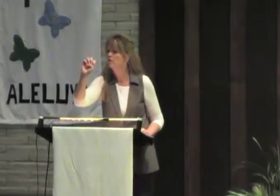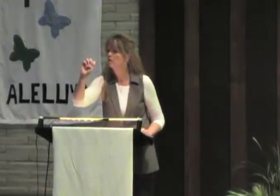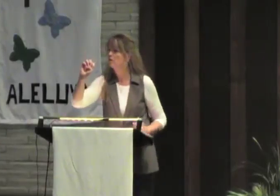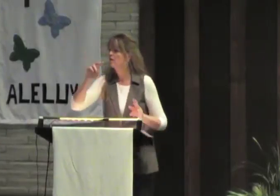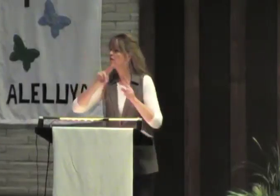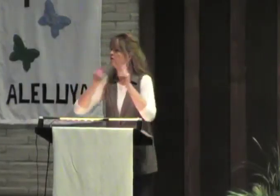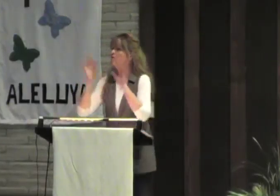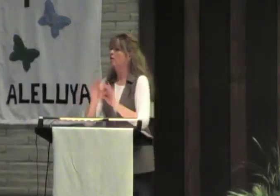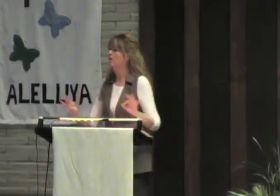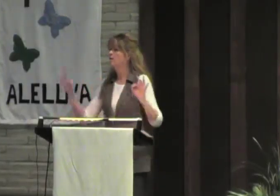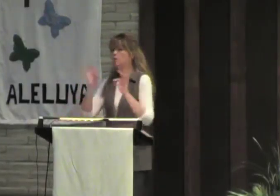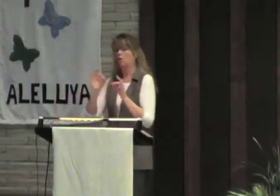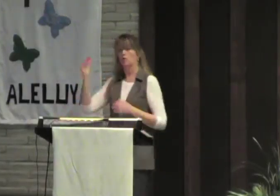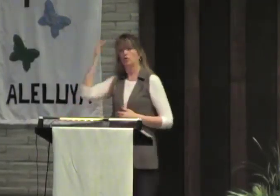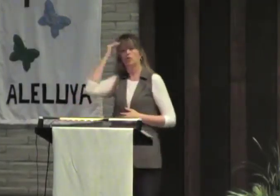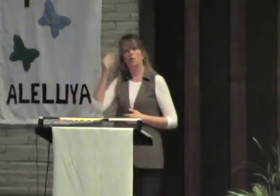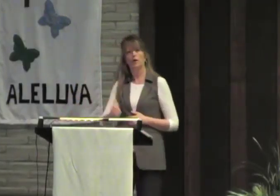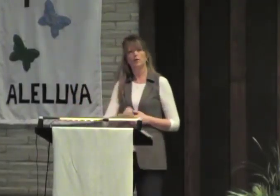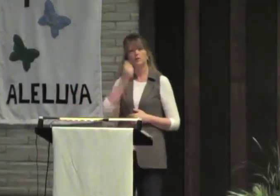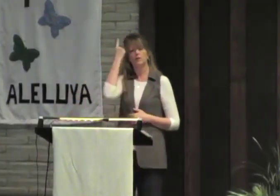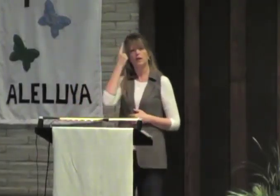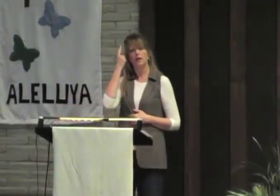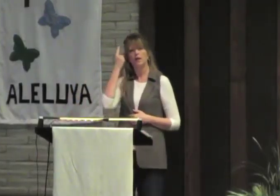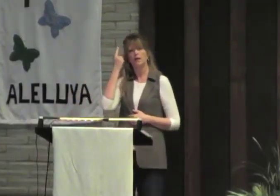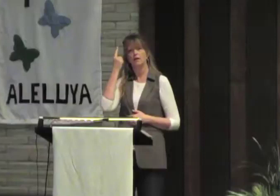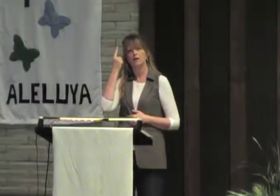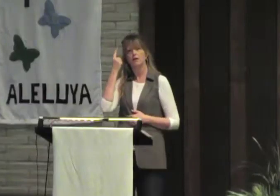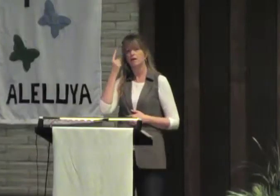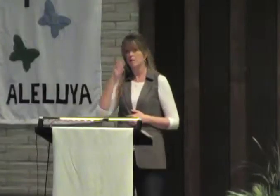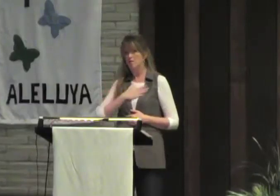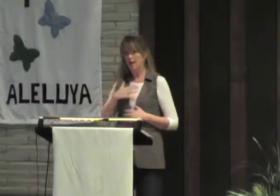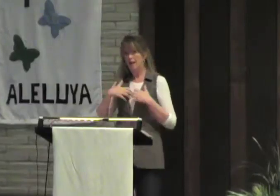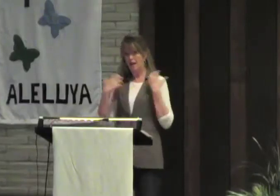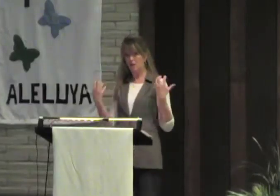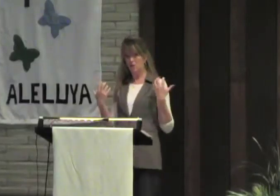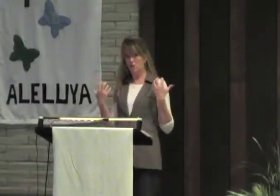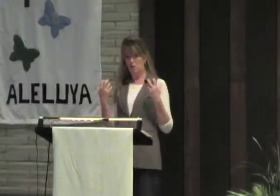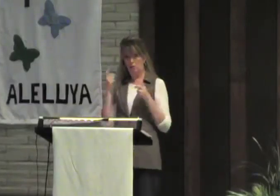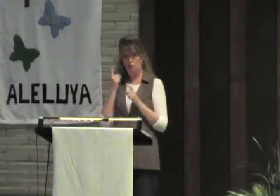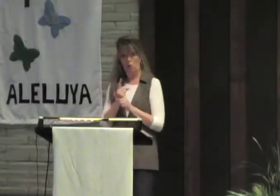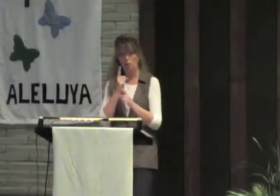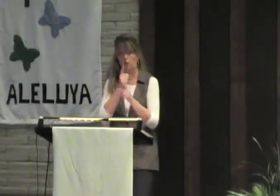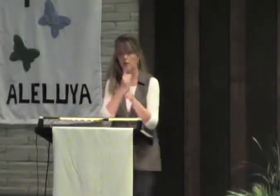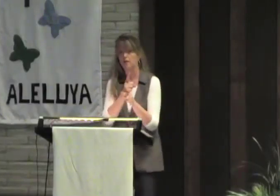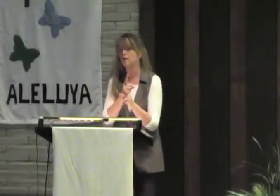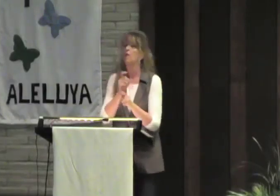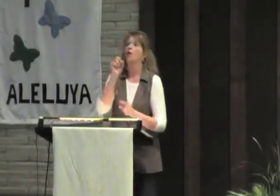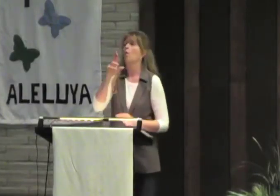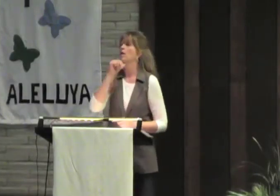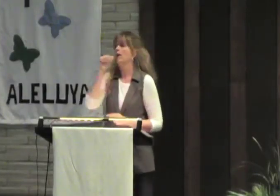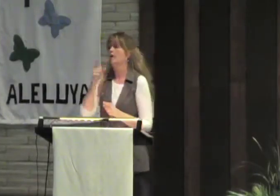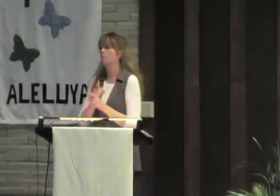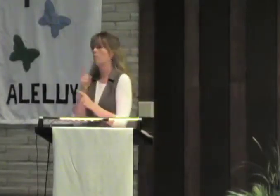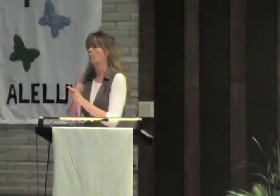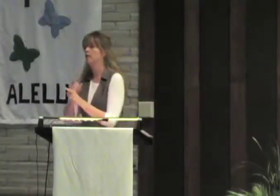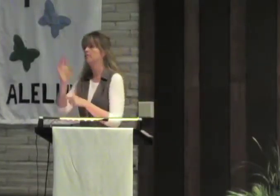short fuse. And it's very important to understand, my anger, is it appropriate or not